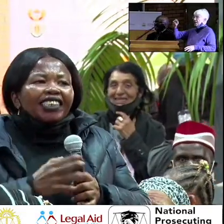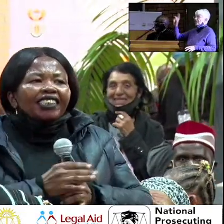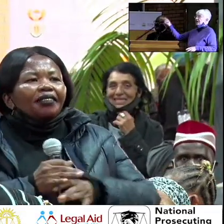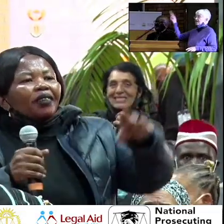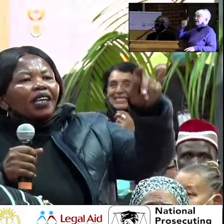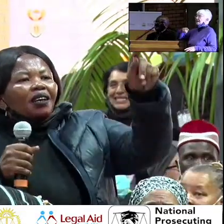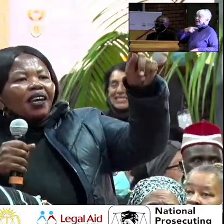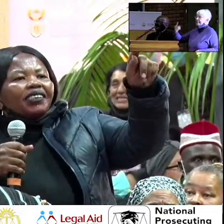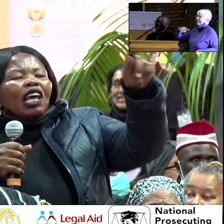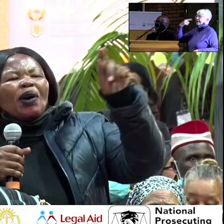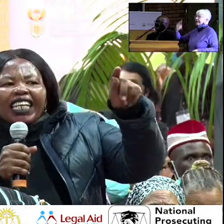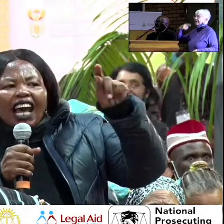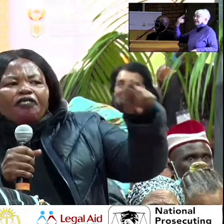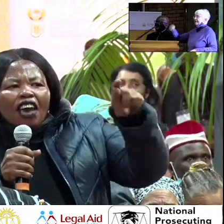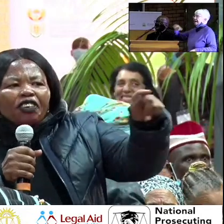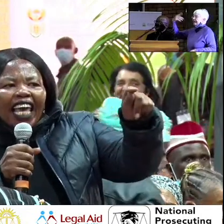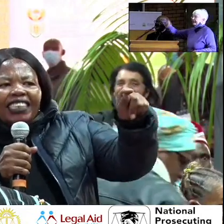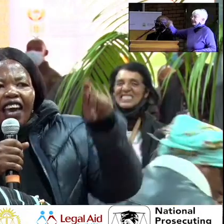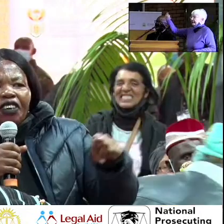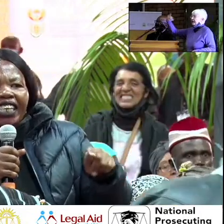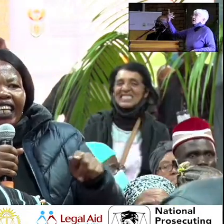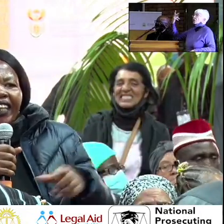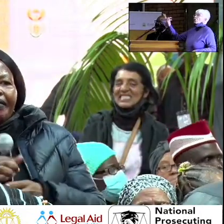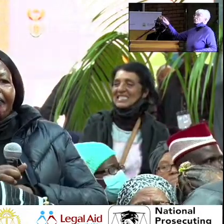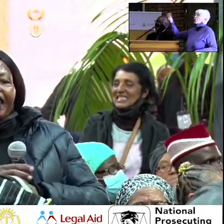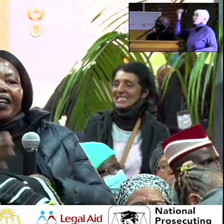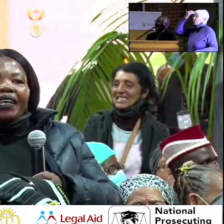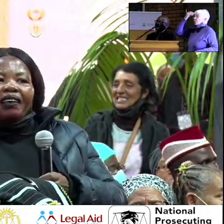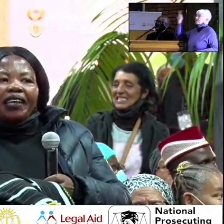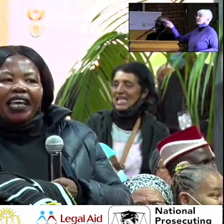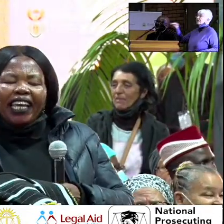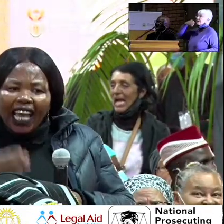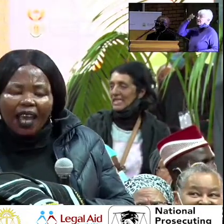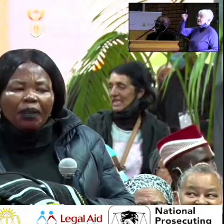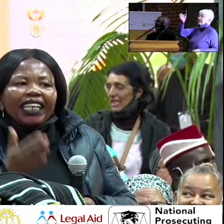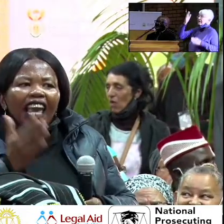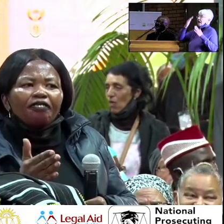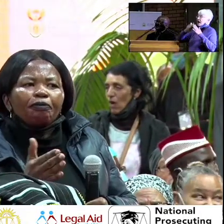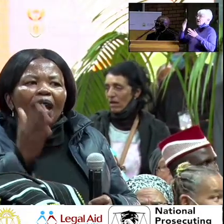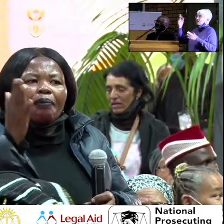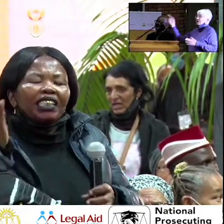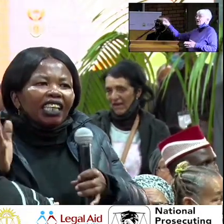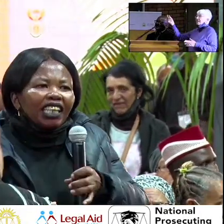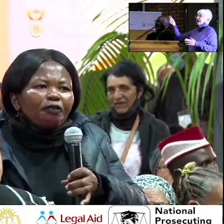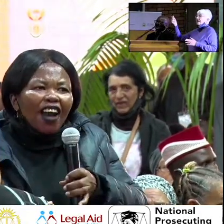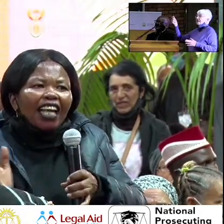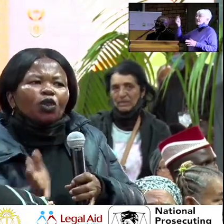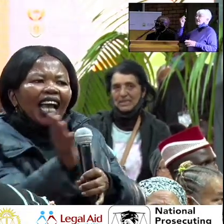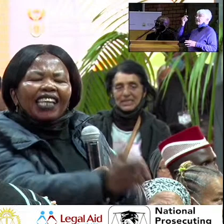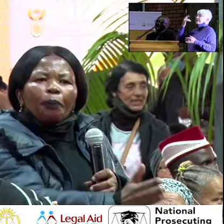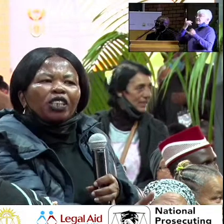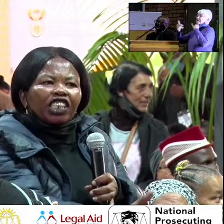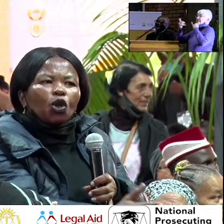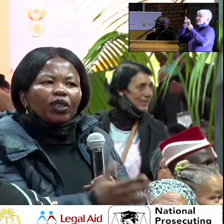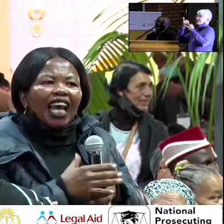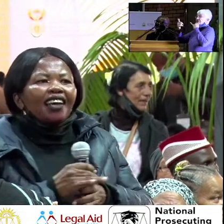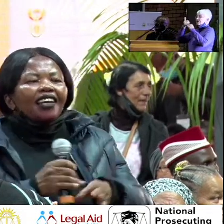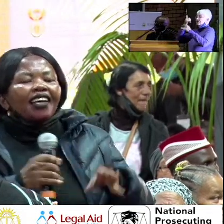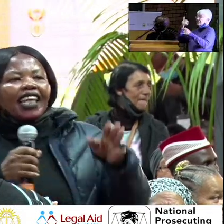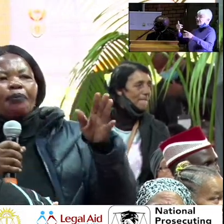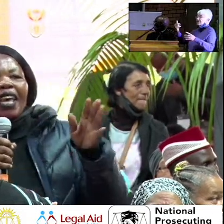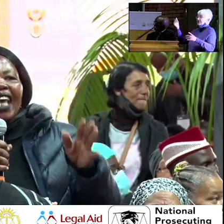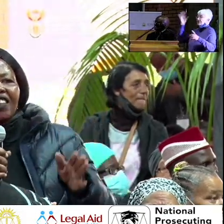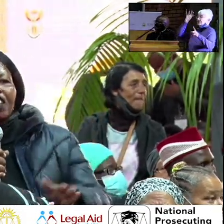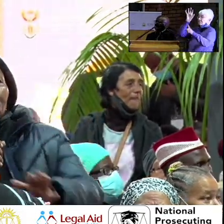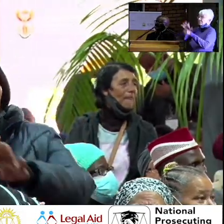Because there was enough evidence, everything. He gave the file to the other prosecutor